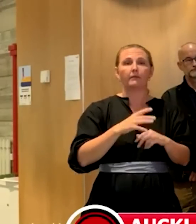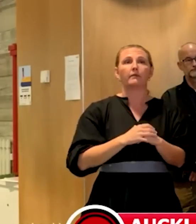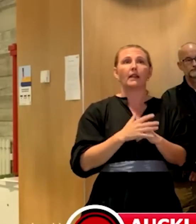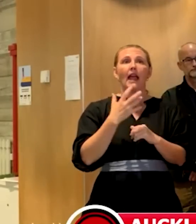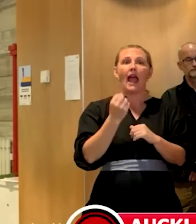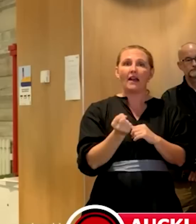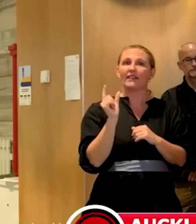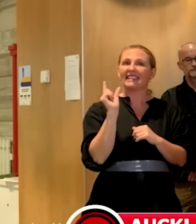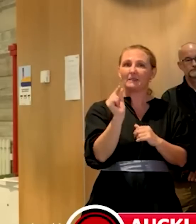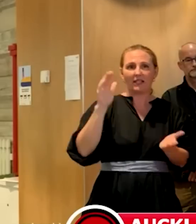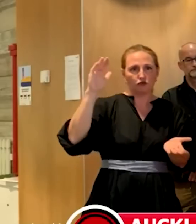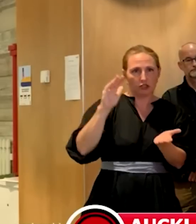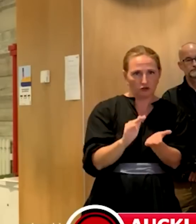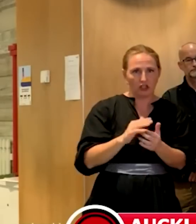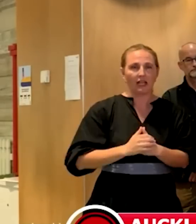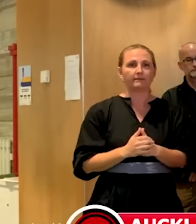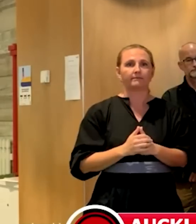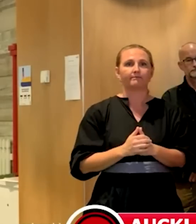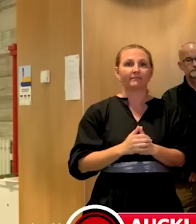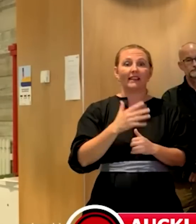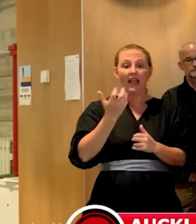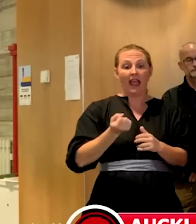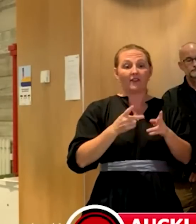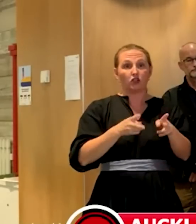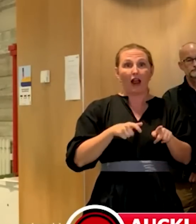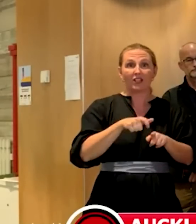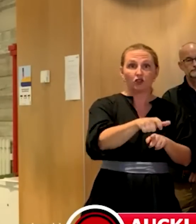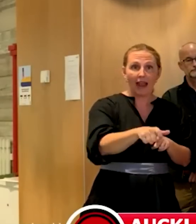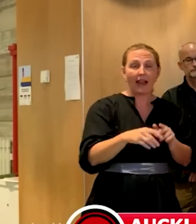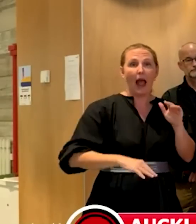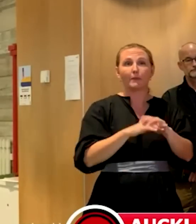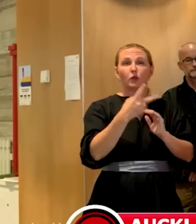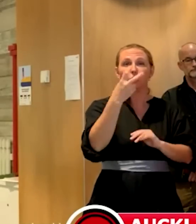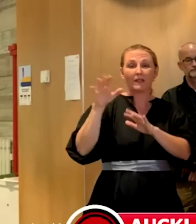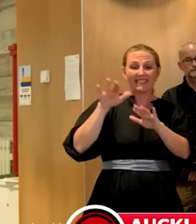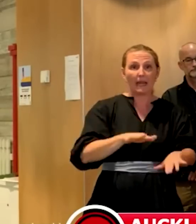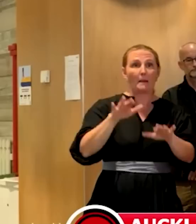note is that there have been up to 20 slips reported on the rail network impacting our trains.